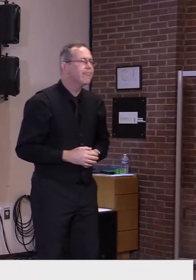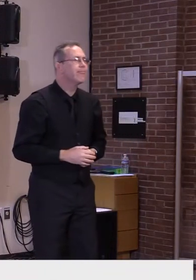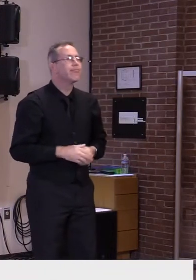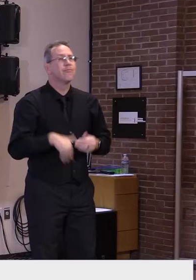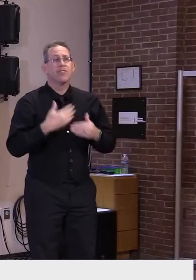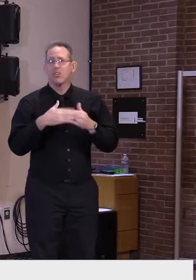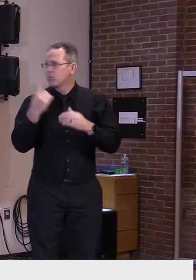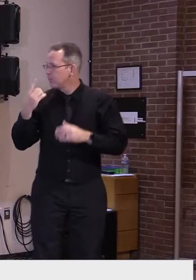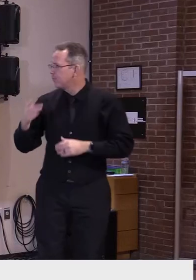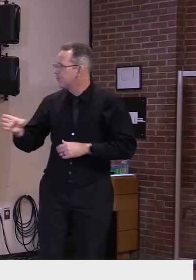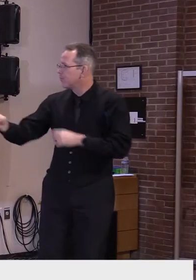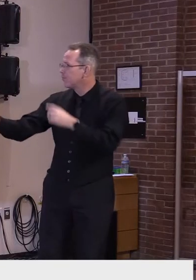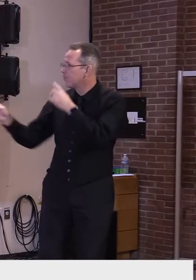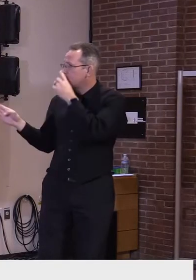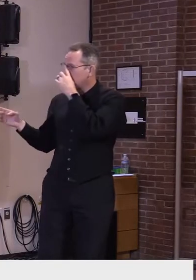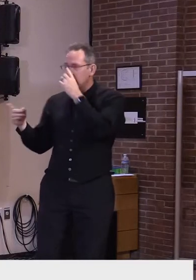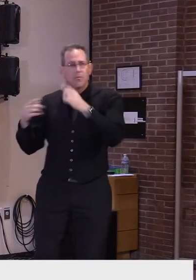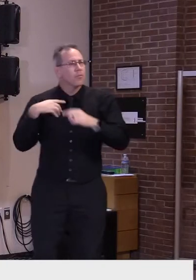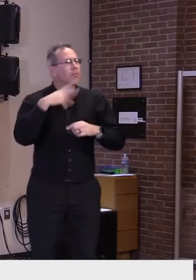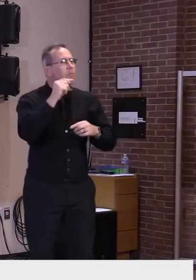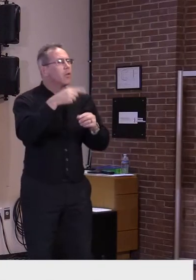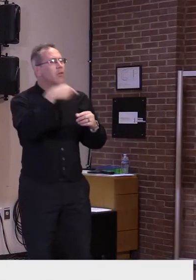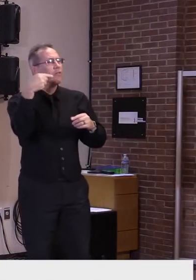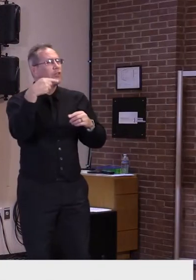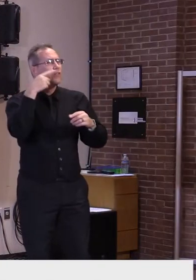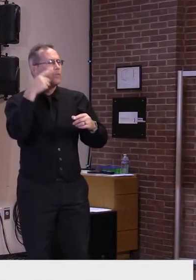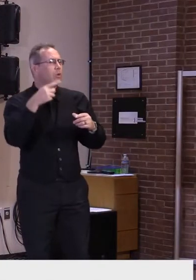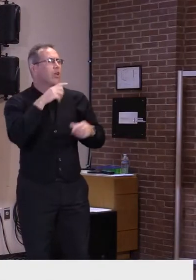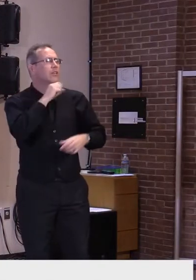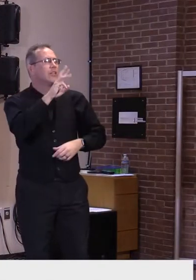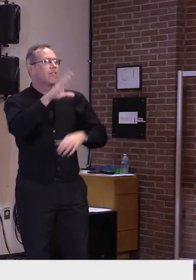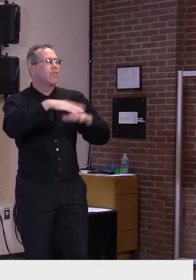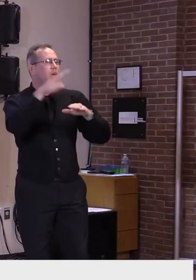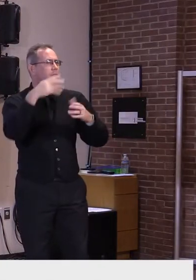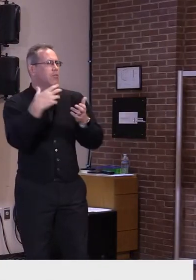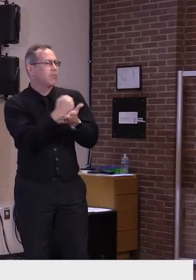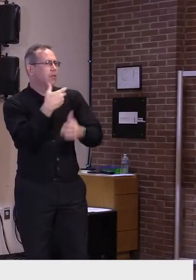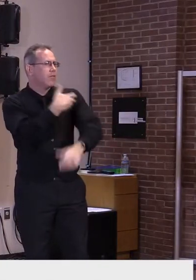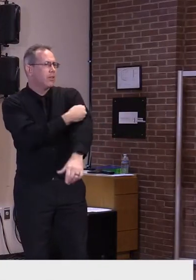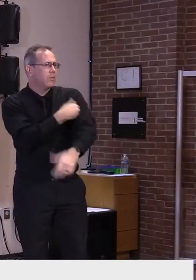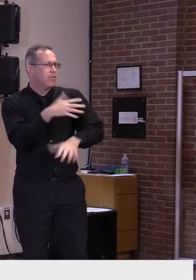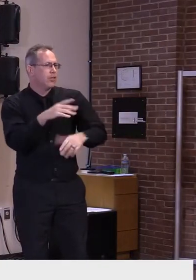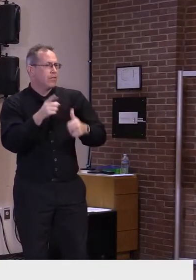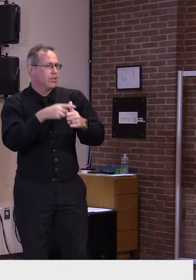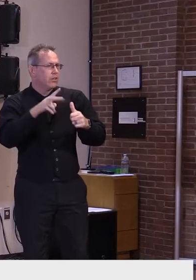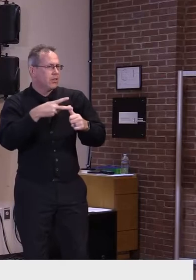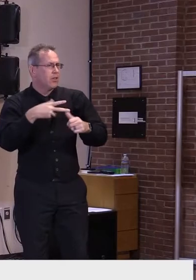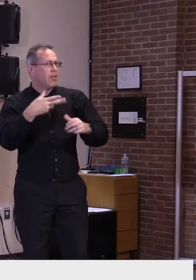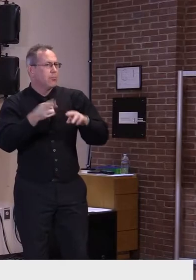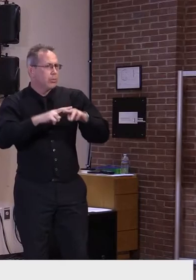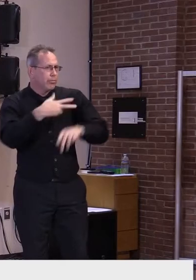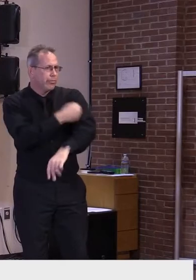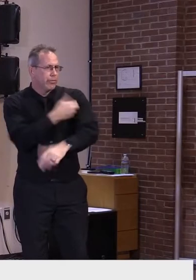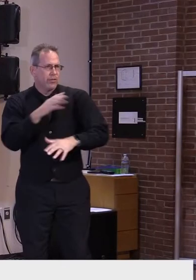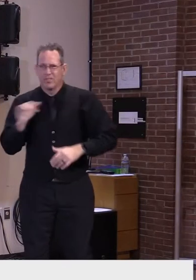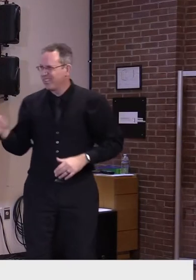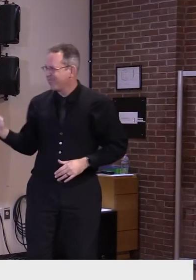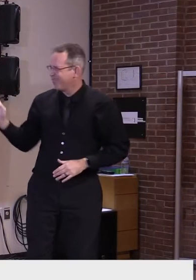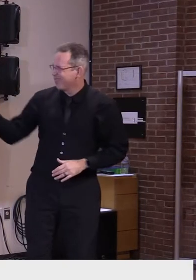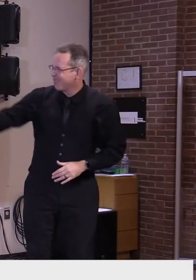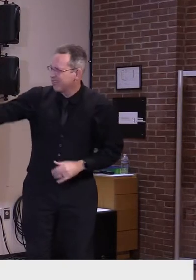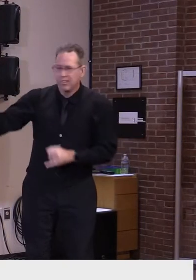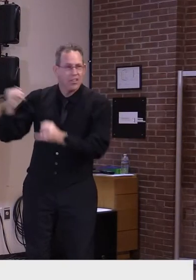the booster doses that Vermonters 65 and older have received compared to all of the other states. Vermont is